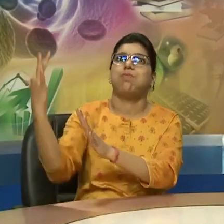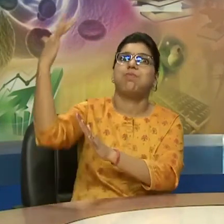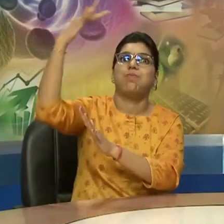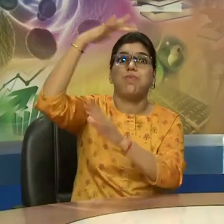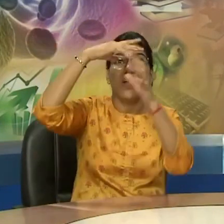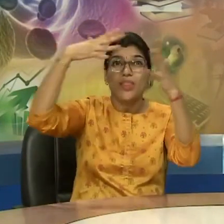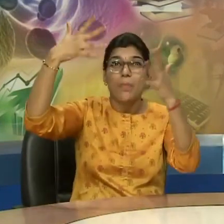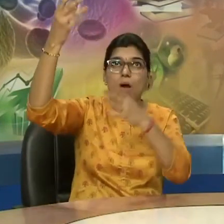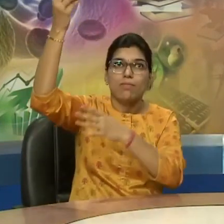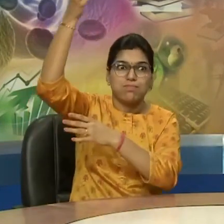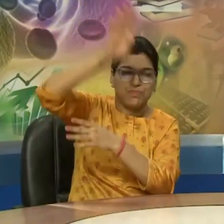breathe new life